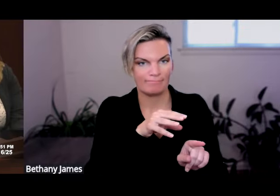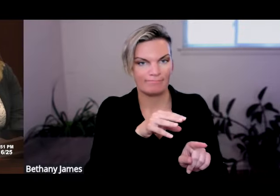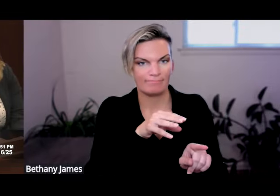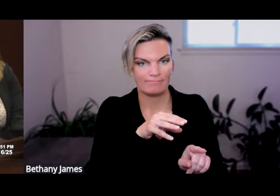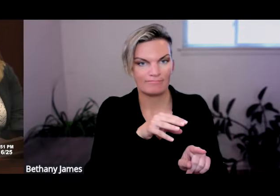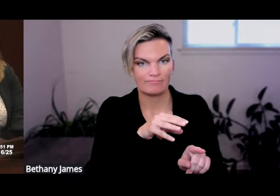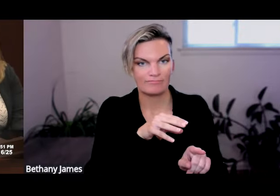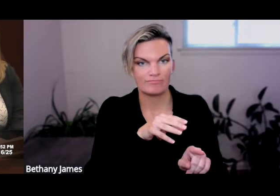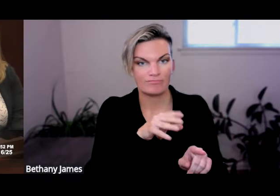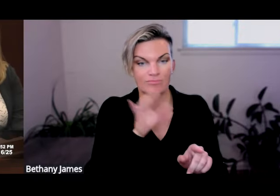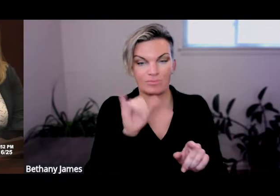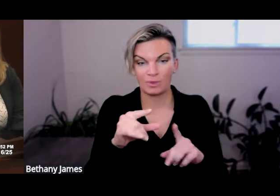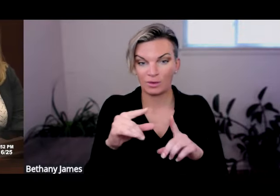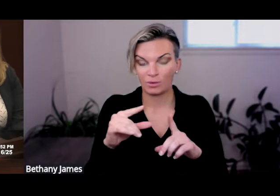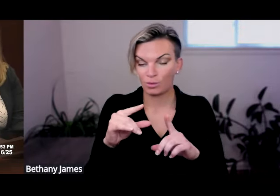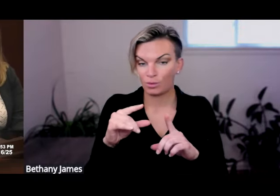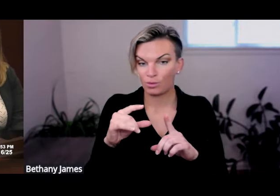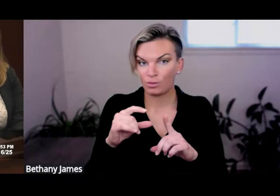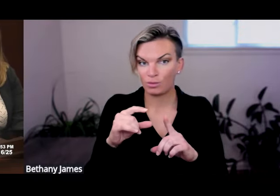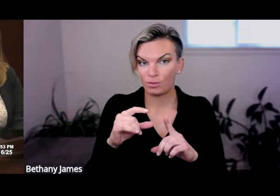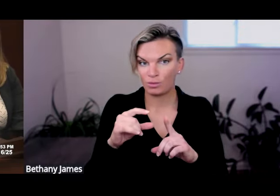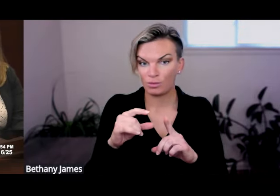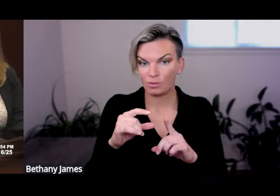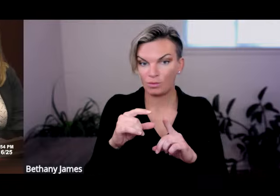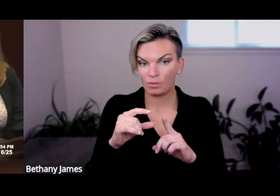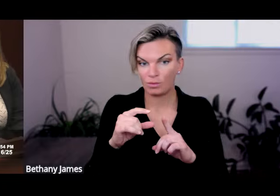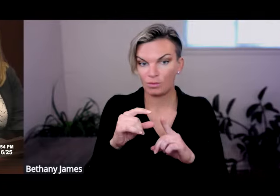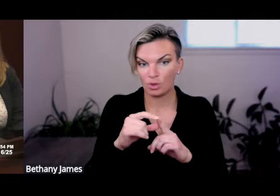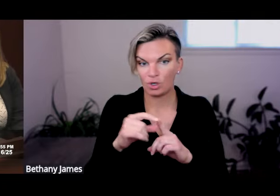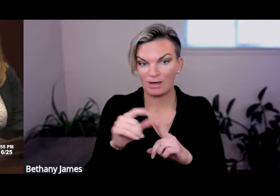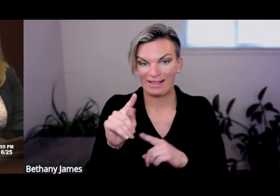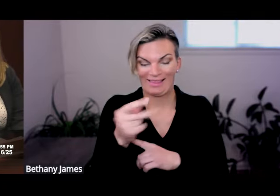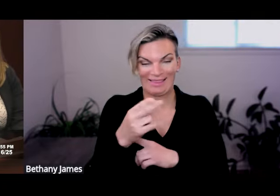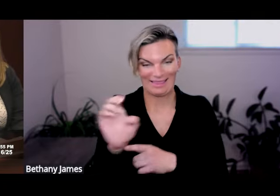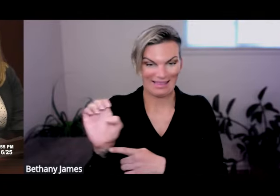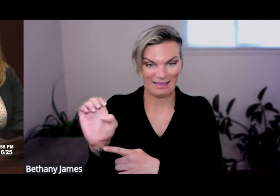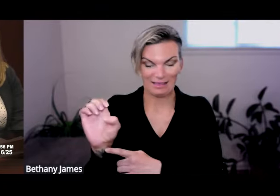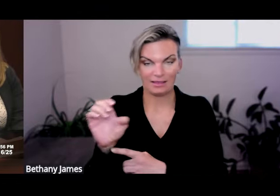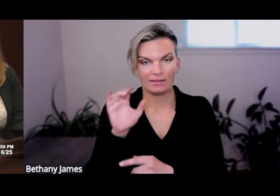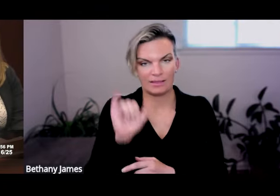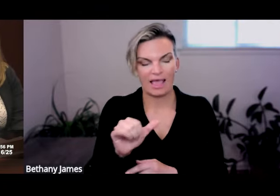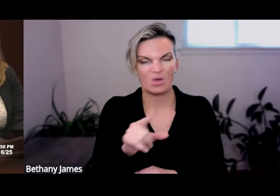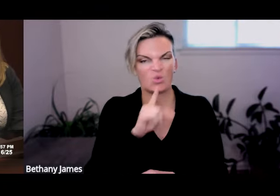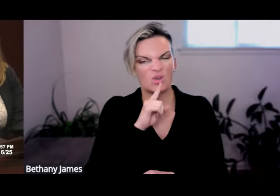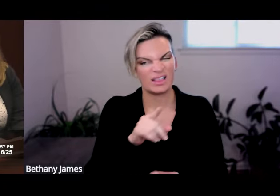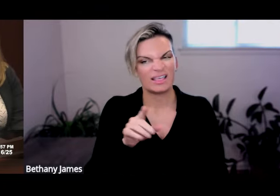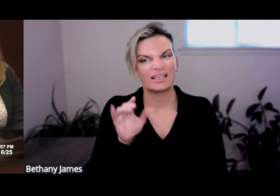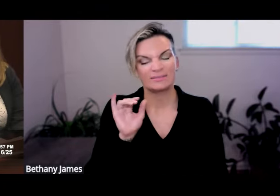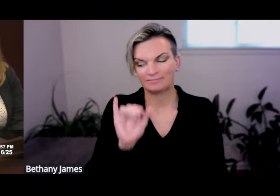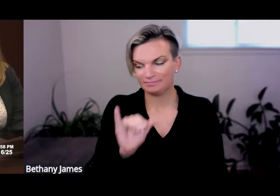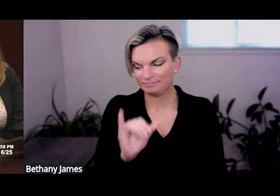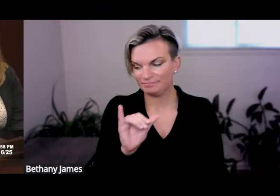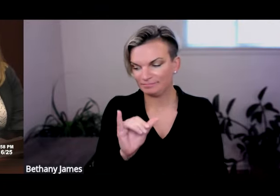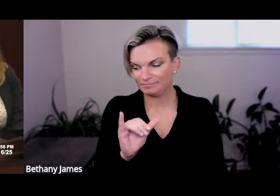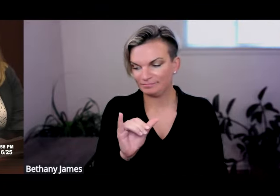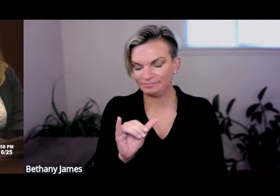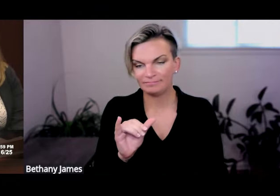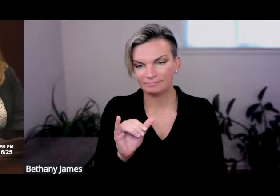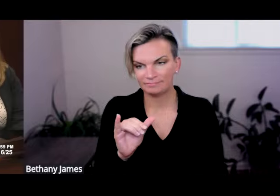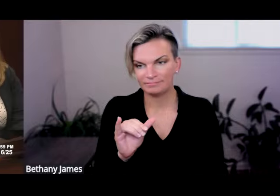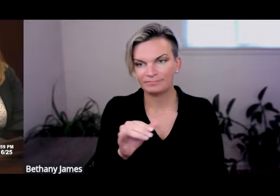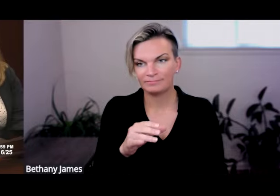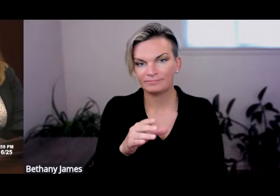The word "the" is really striking to me. And I'm seeing the separation in the plain text